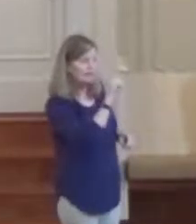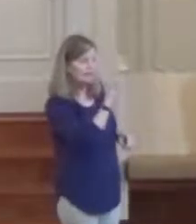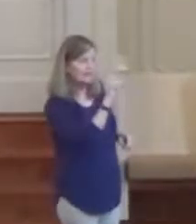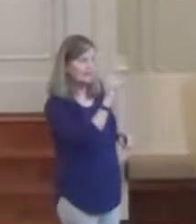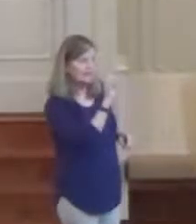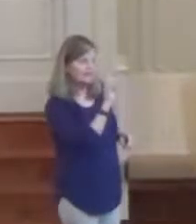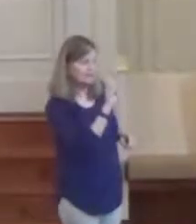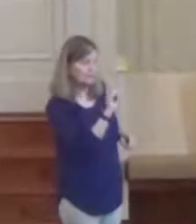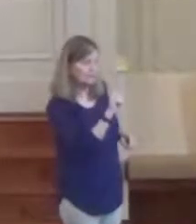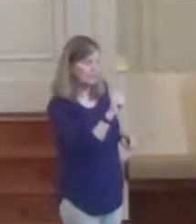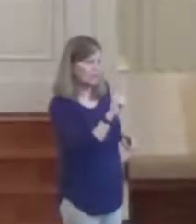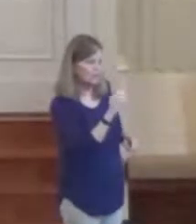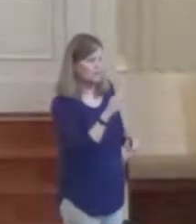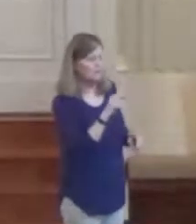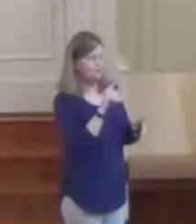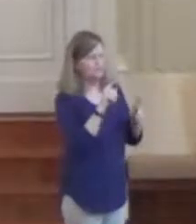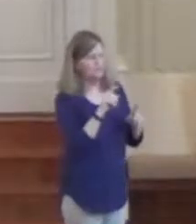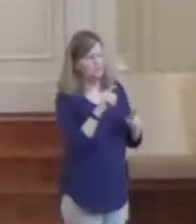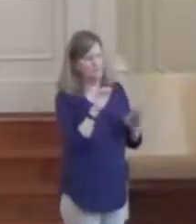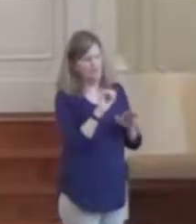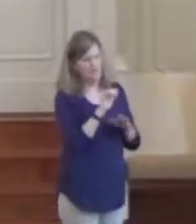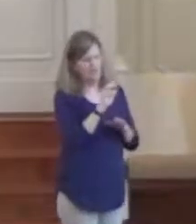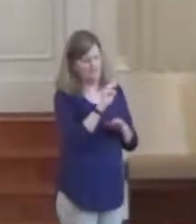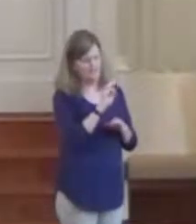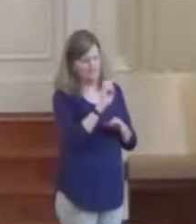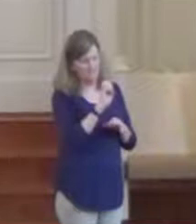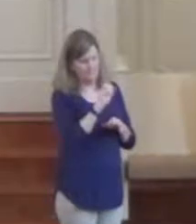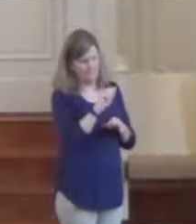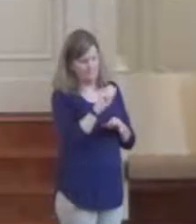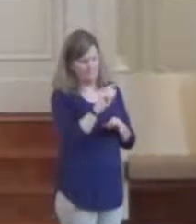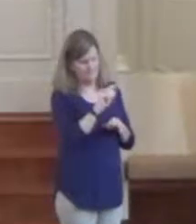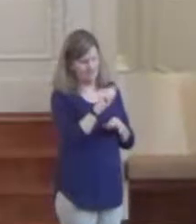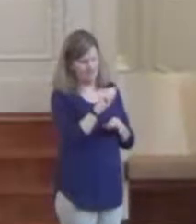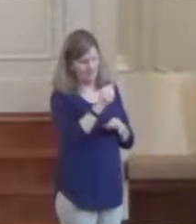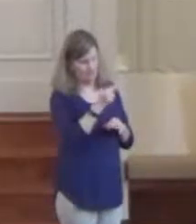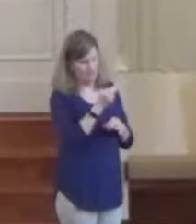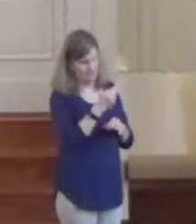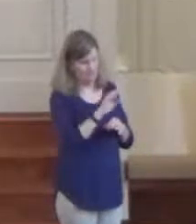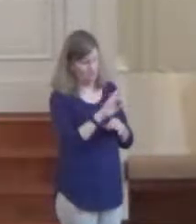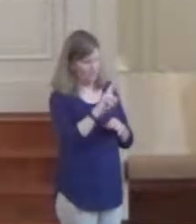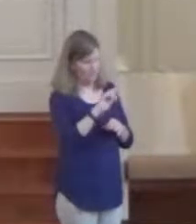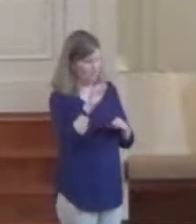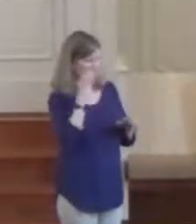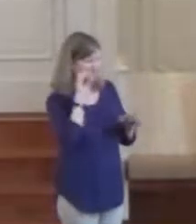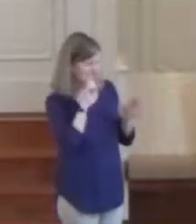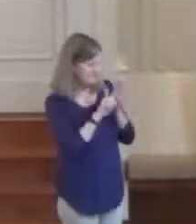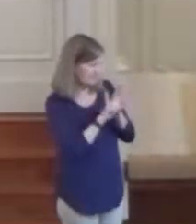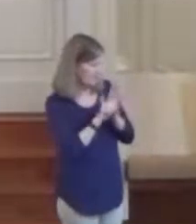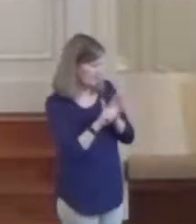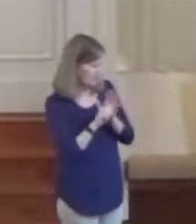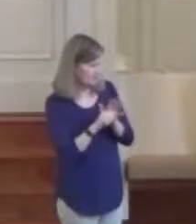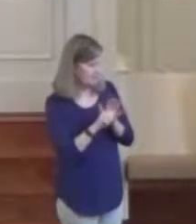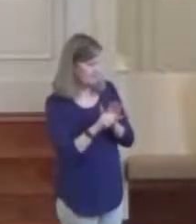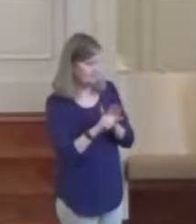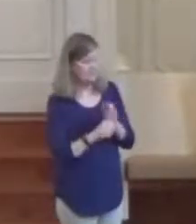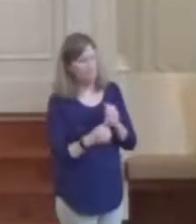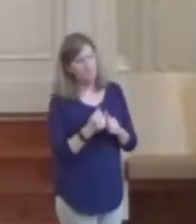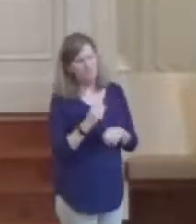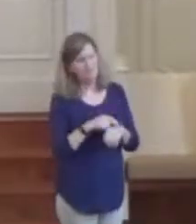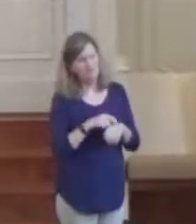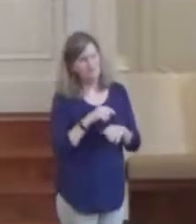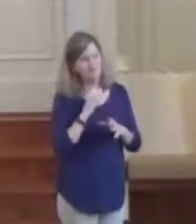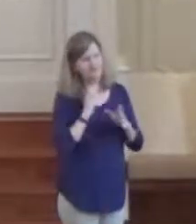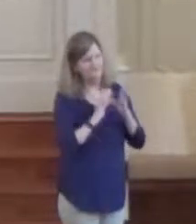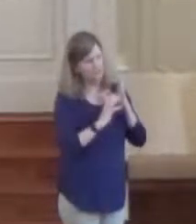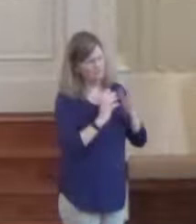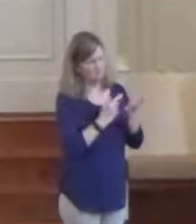it should be understood metaphorically or symbolically or what have you. And usually these conversations center